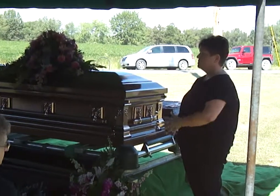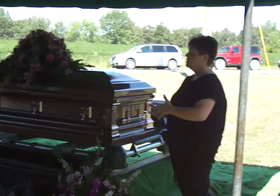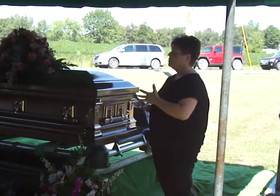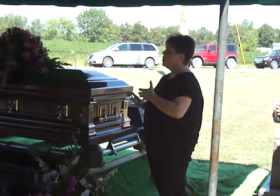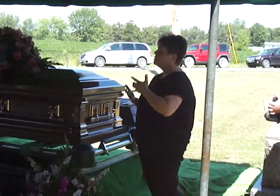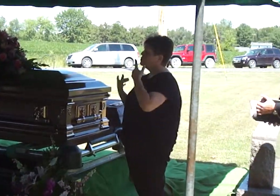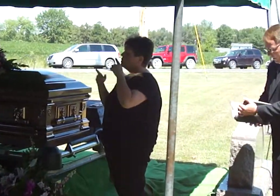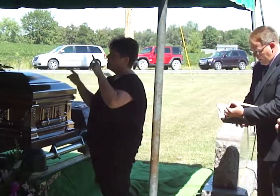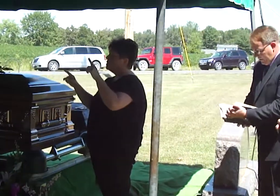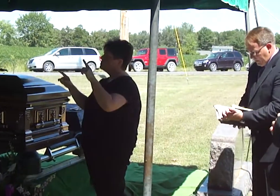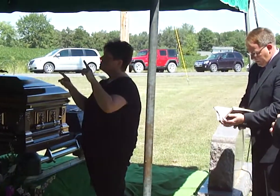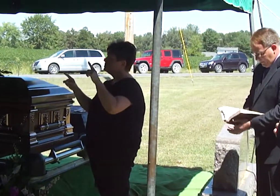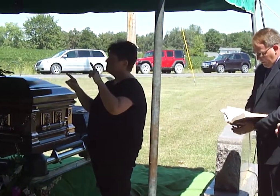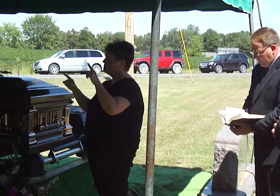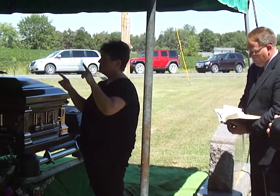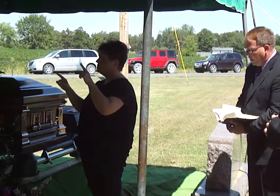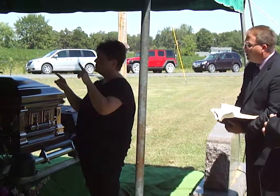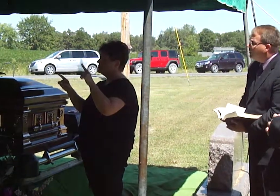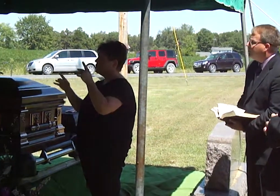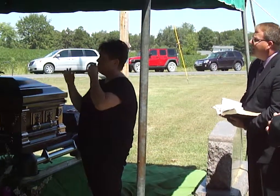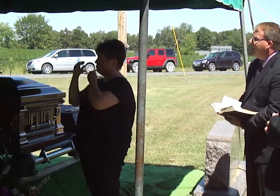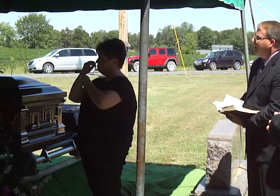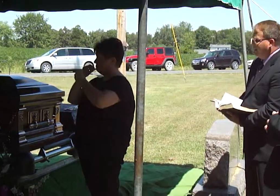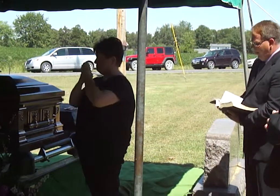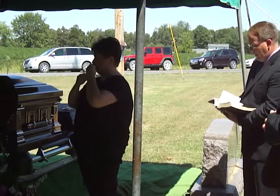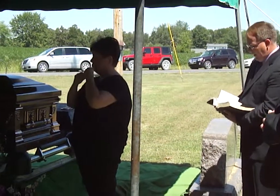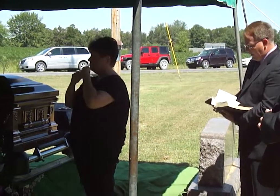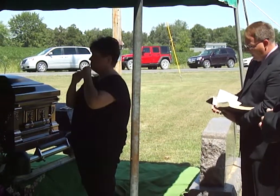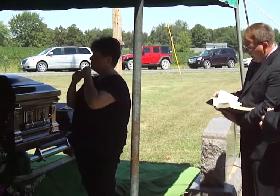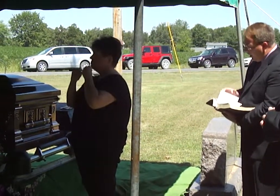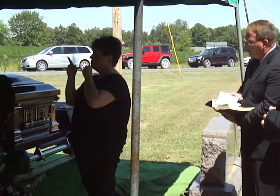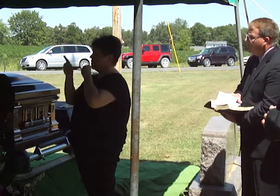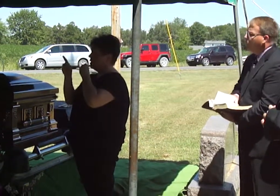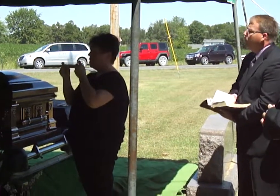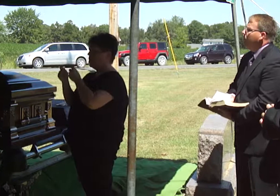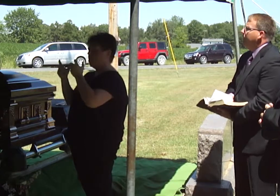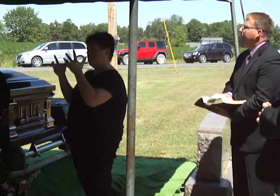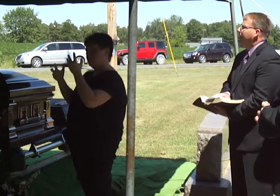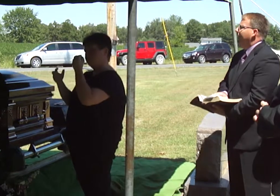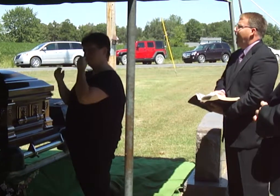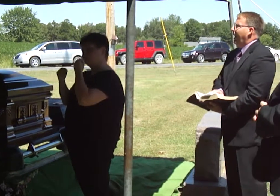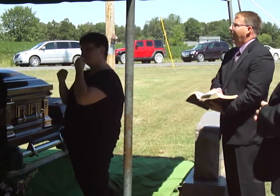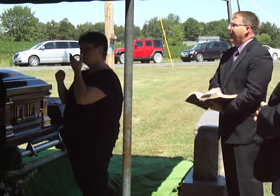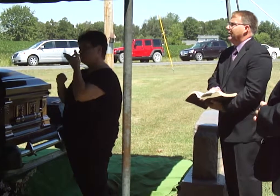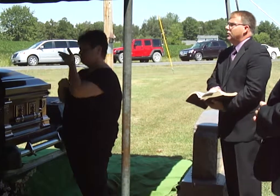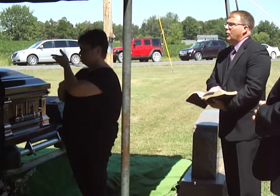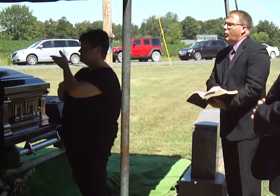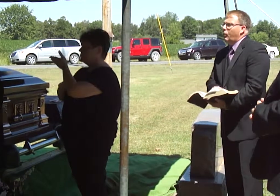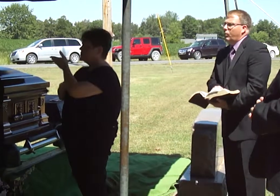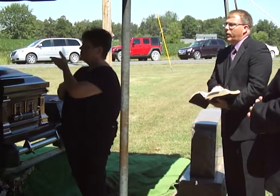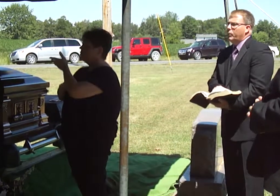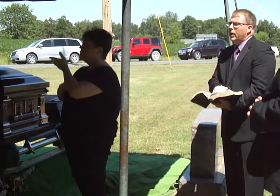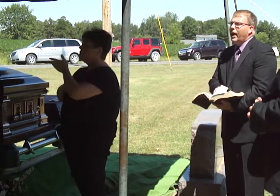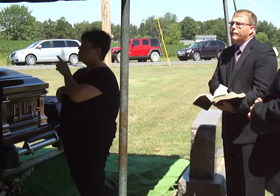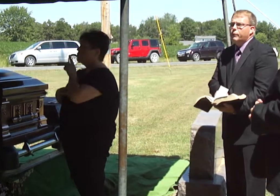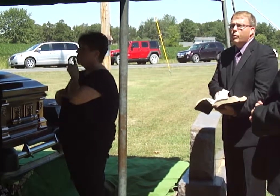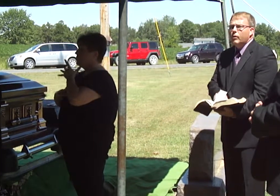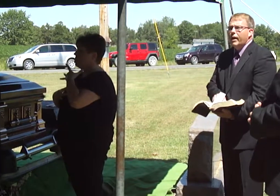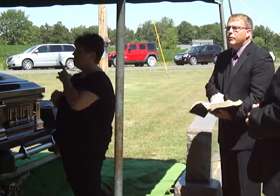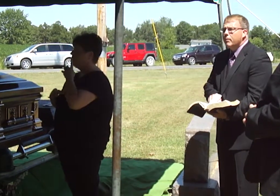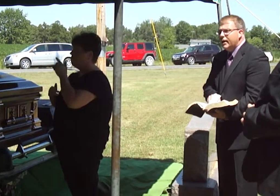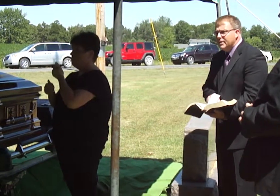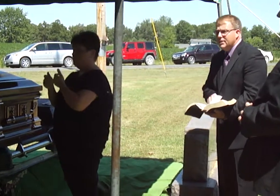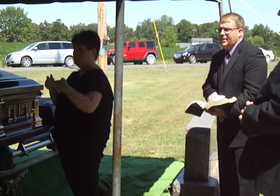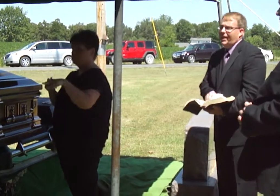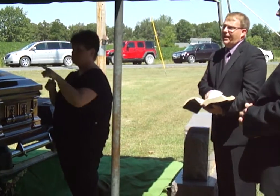we'd like to announce that there's a meal and there's a lot of food, and so we would like